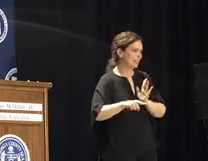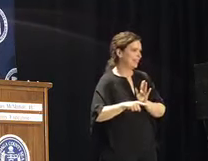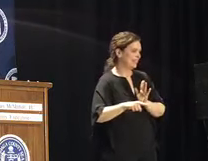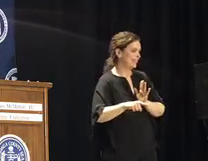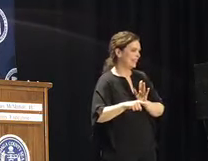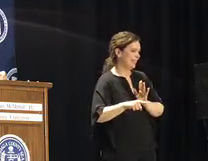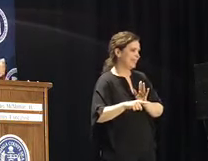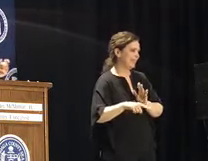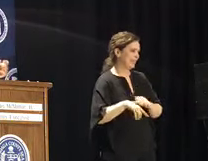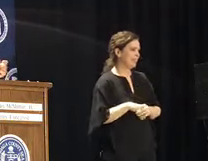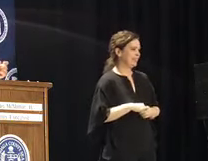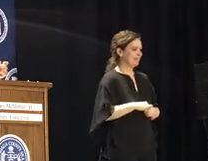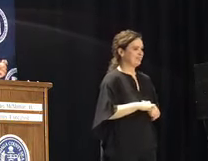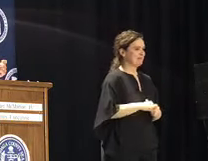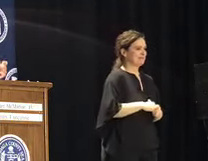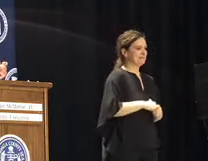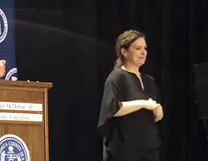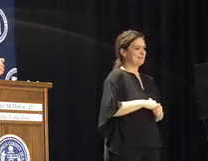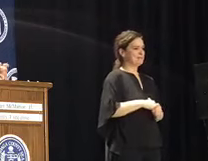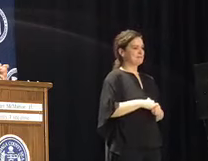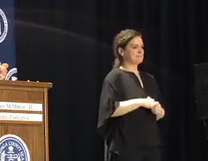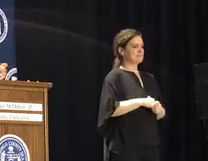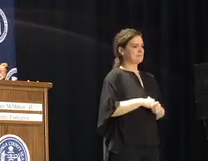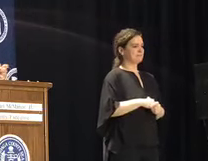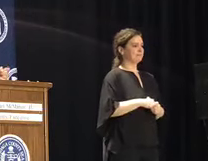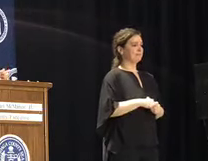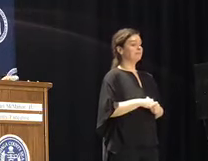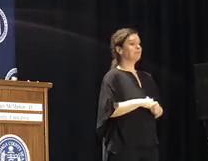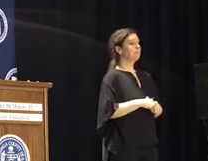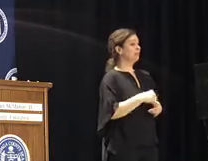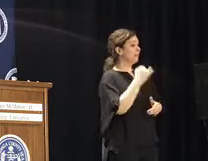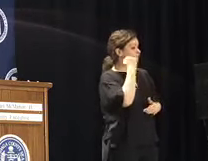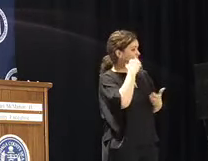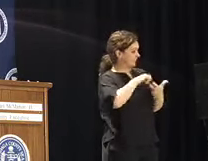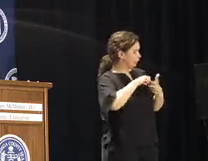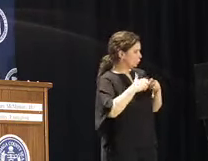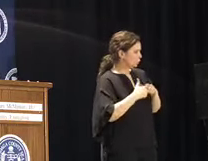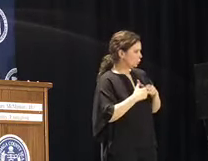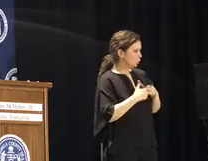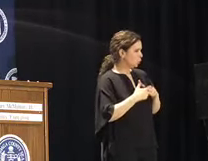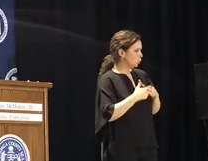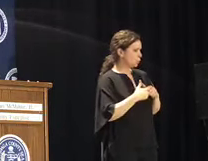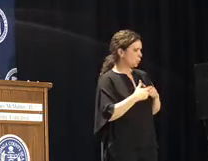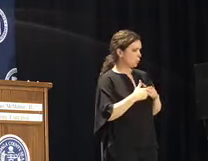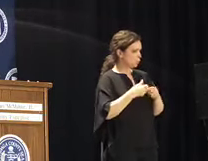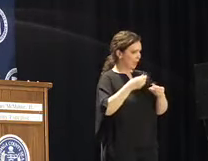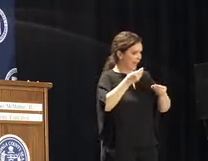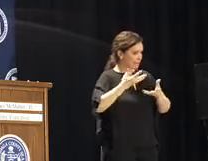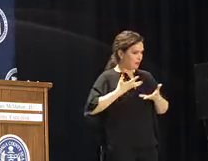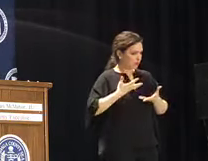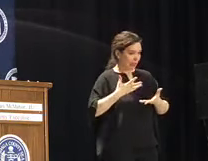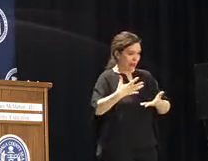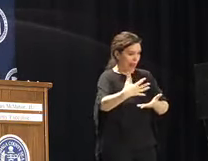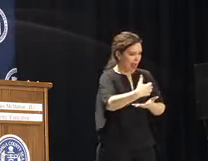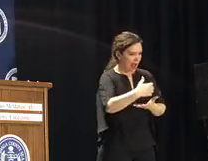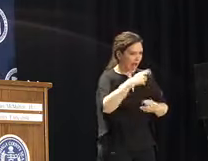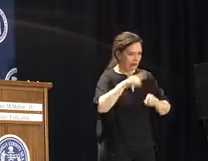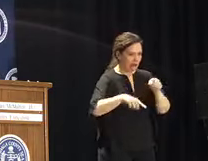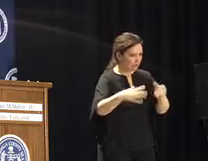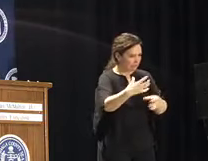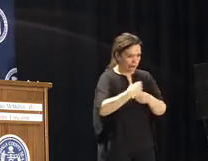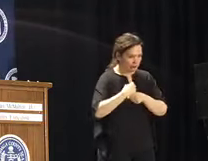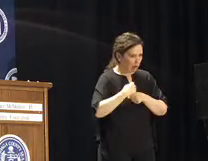employers. There is a perception and an anxiety and a fear that if someone gets a positive case and you work in their